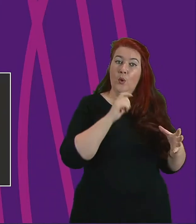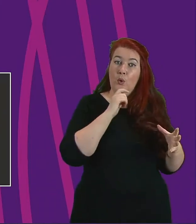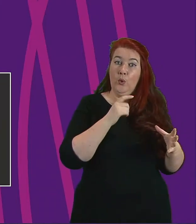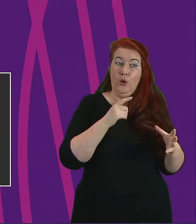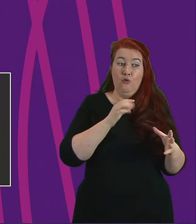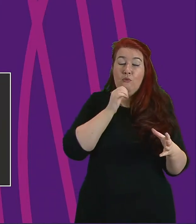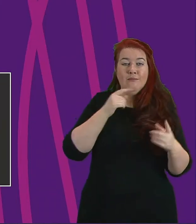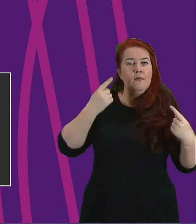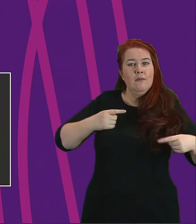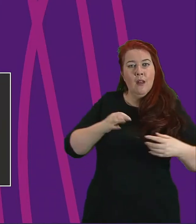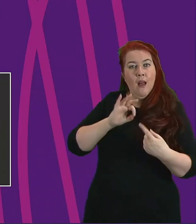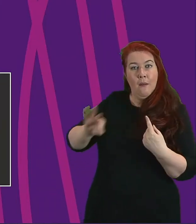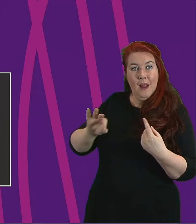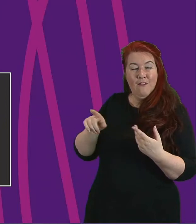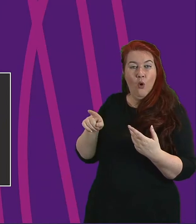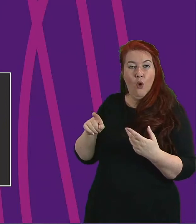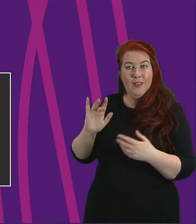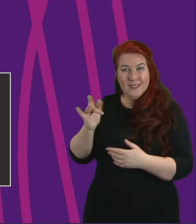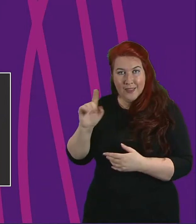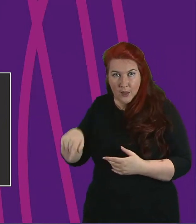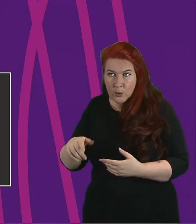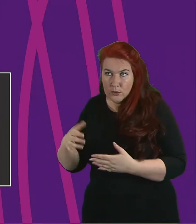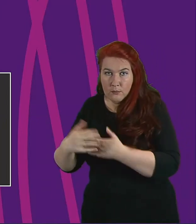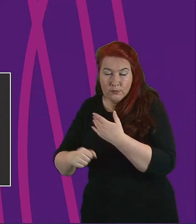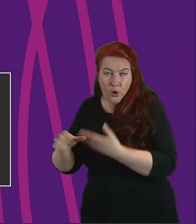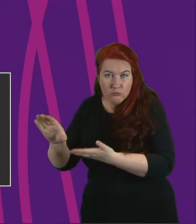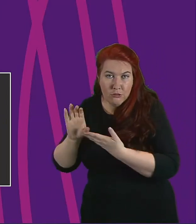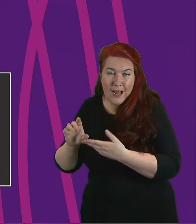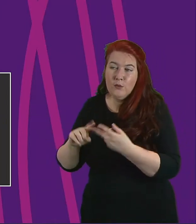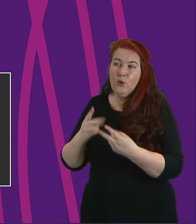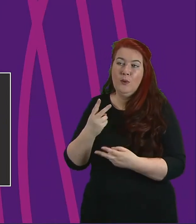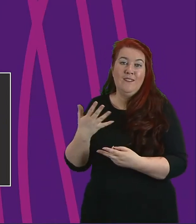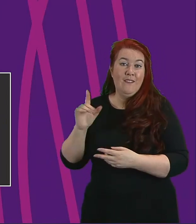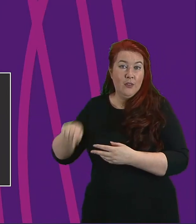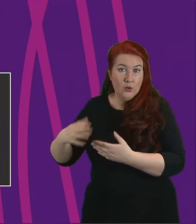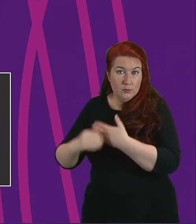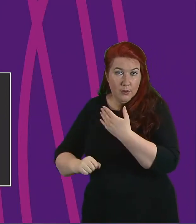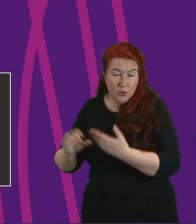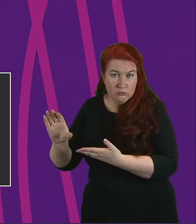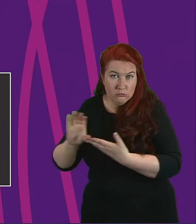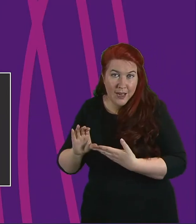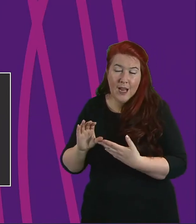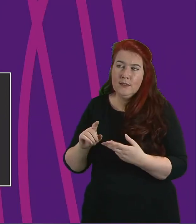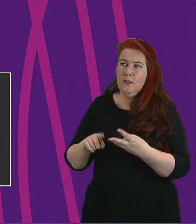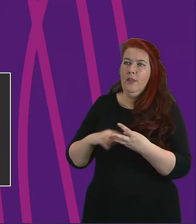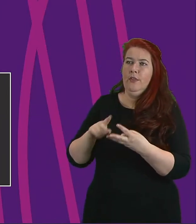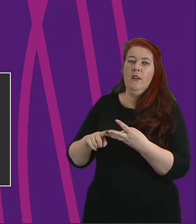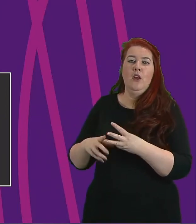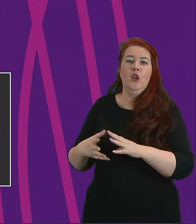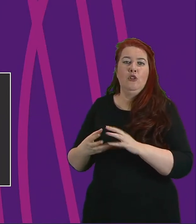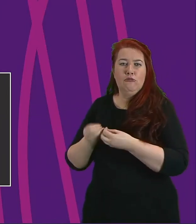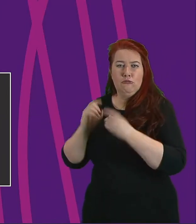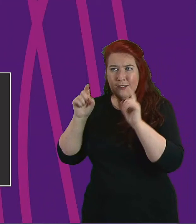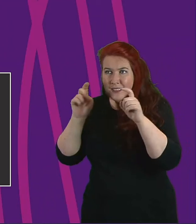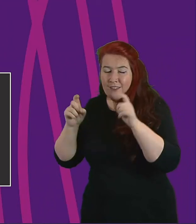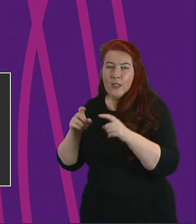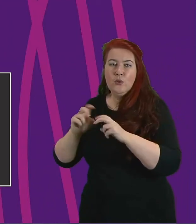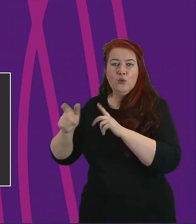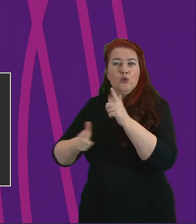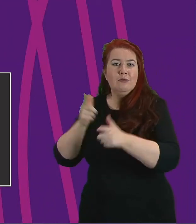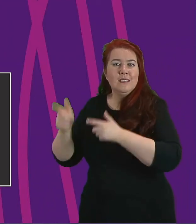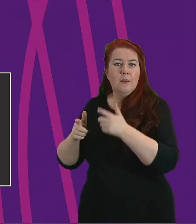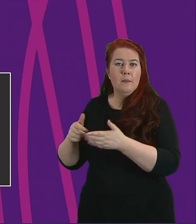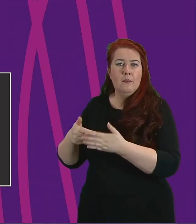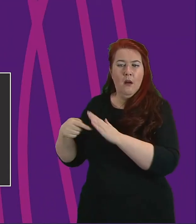for the £10,000 grant, the £25,000 grant, the Creative and Tourism Hardship Fund, or the Pivotal